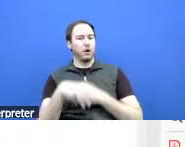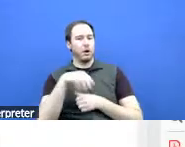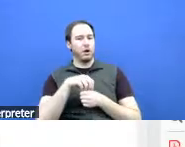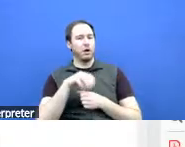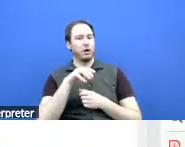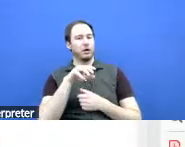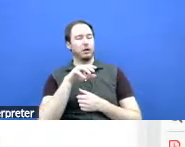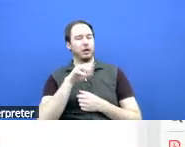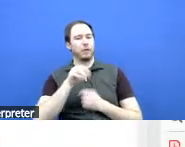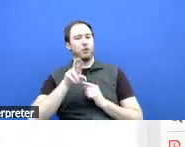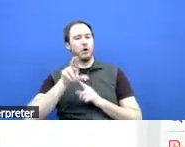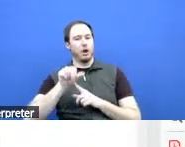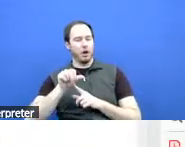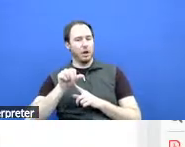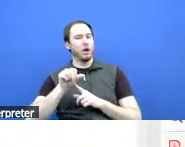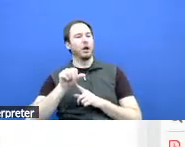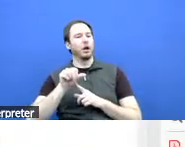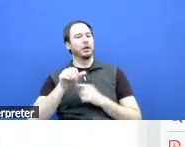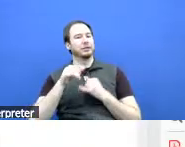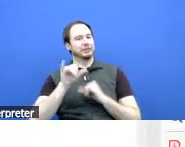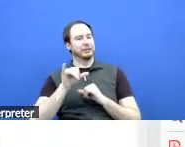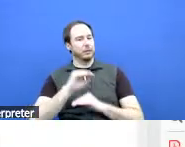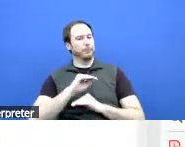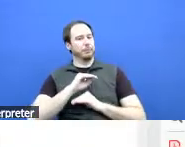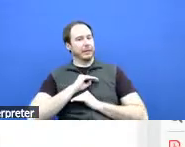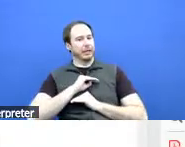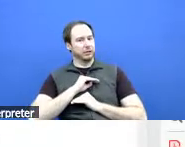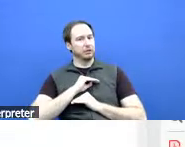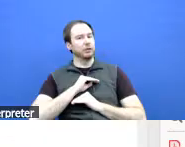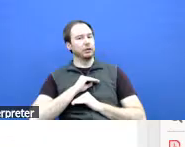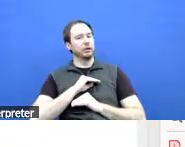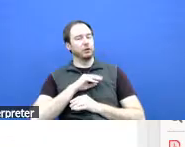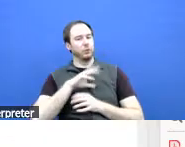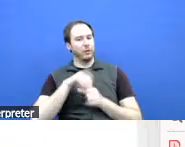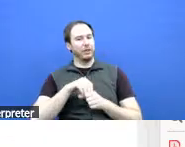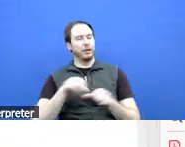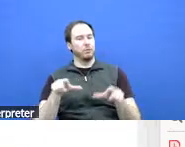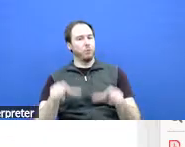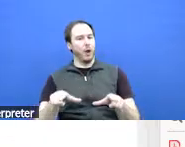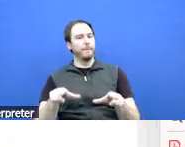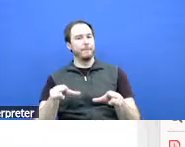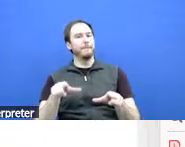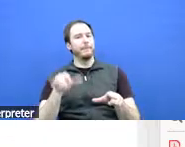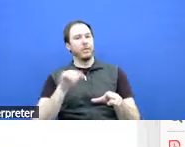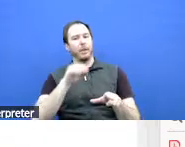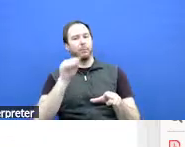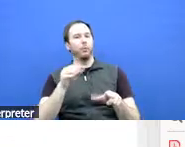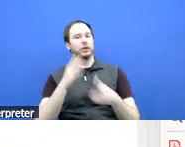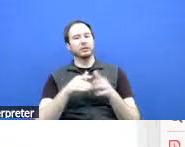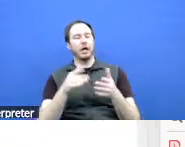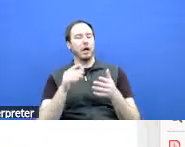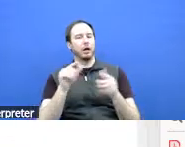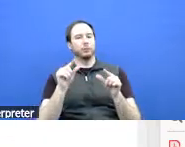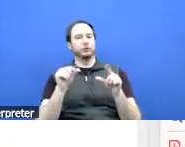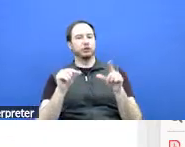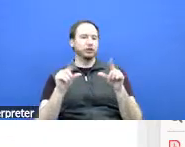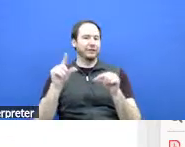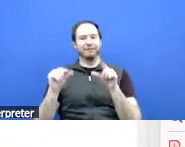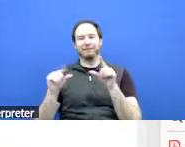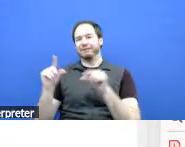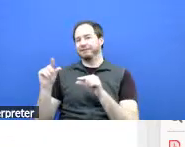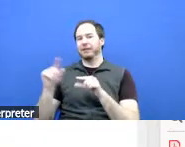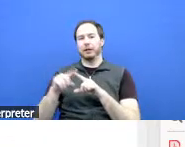mixed MURA is still being met on this property. Those percentages have just shifted given